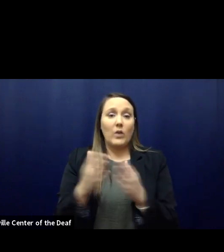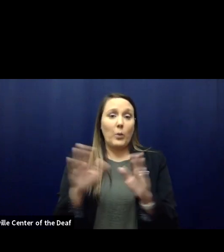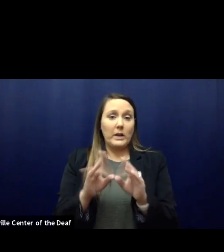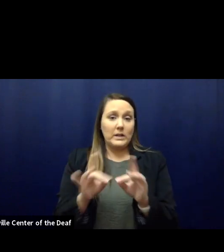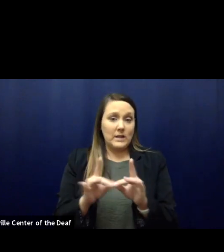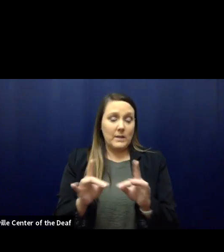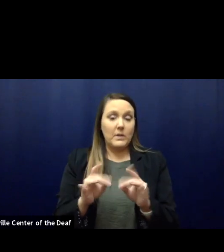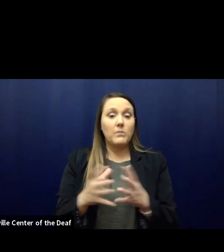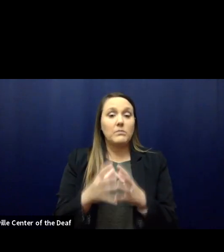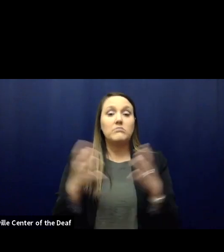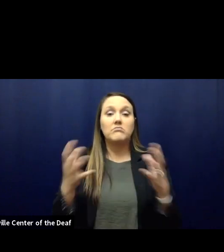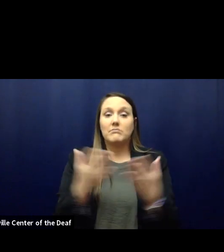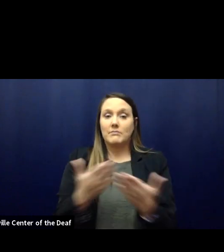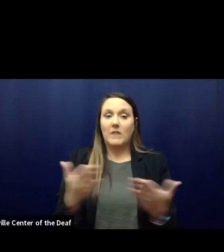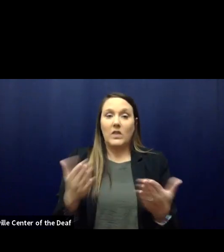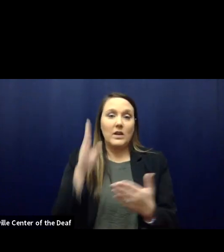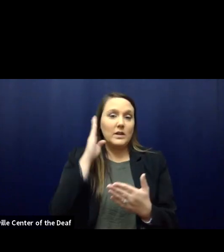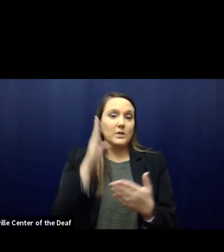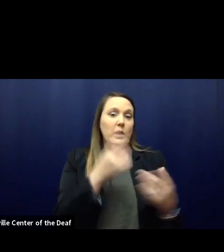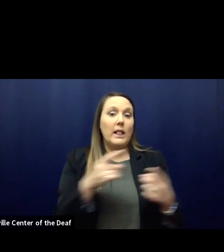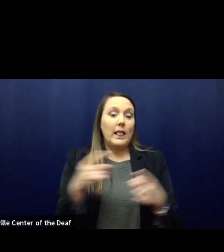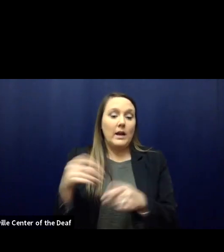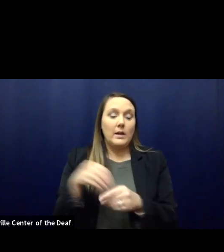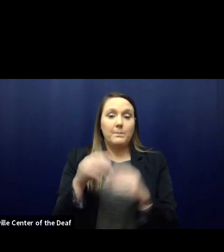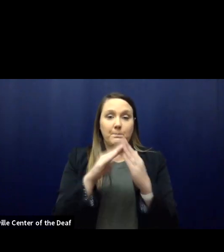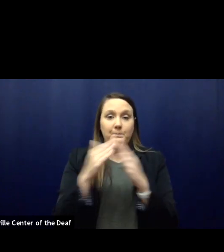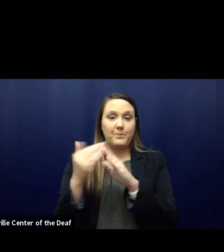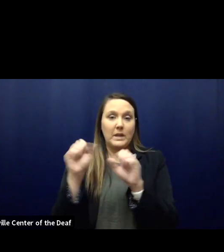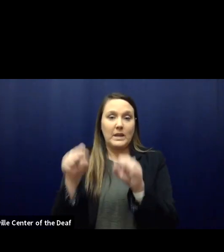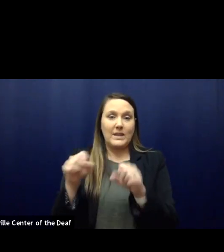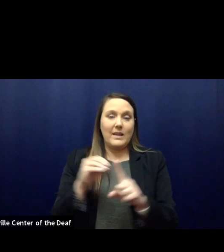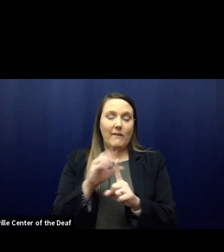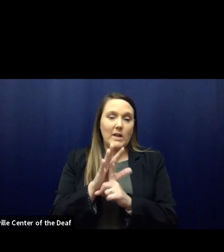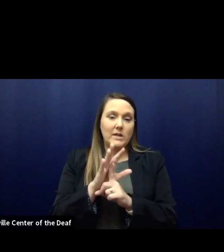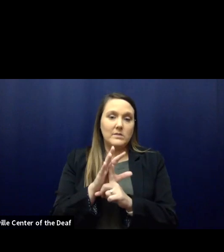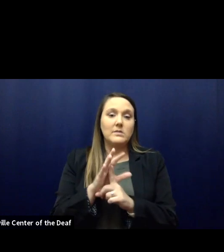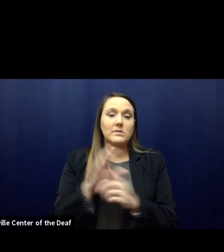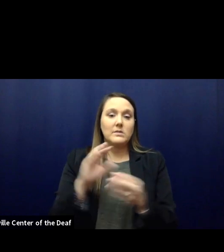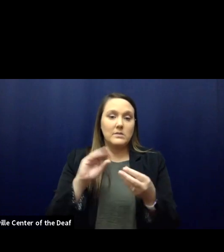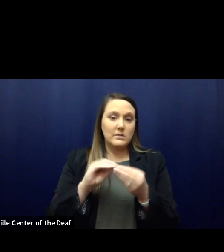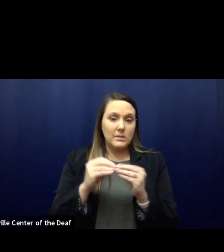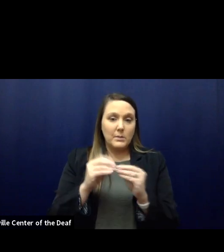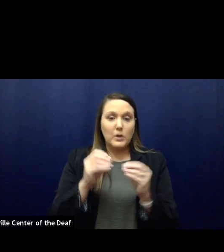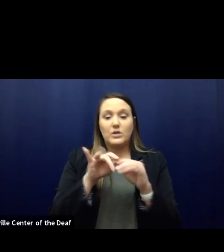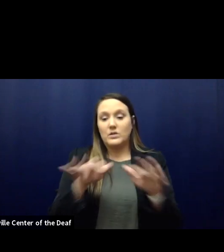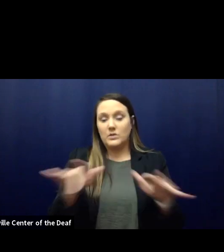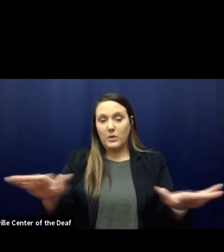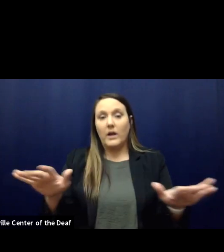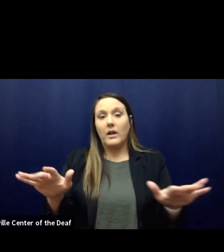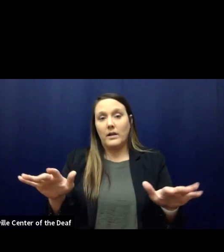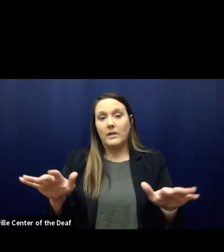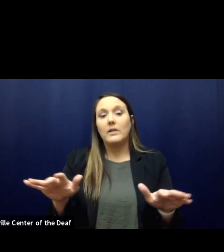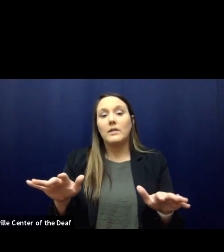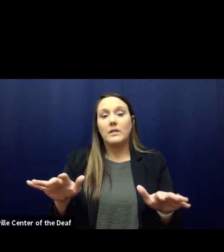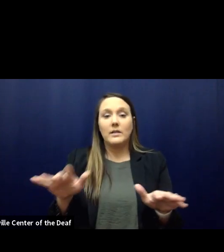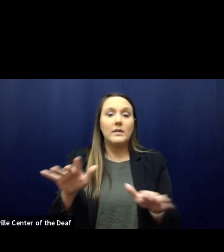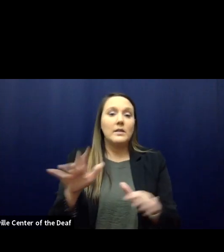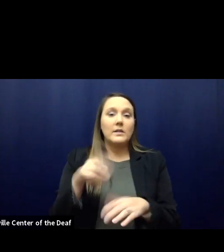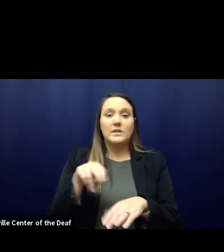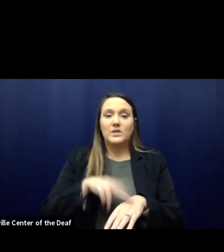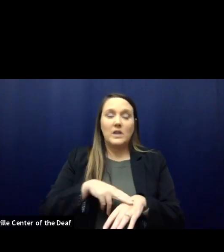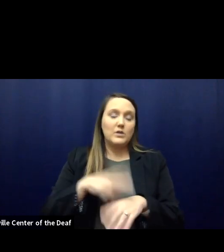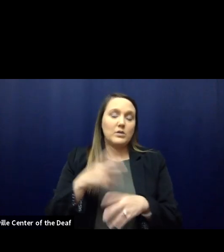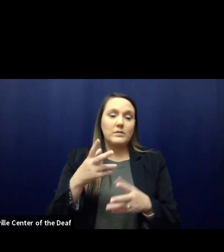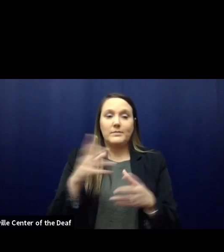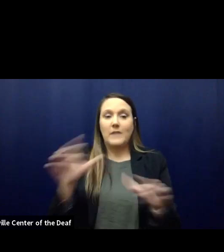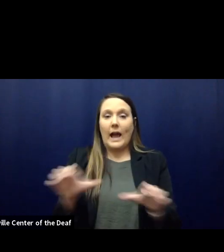a lot of things going to be happening in our community that can impact the transmission that we're seeing just by nature of the activities